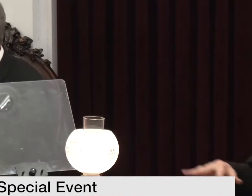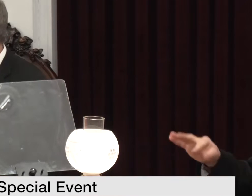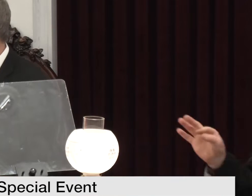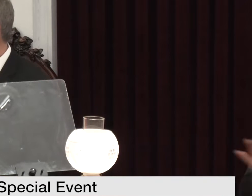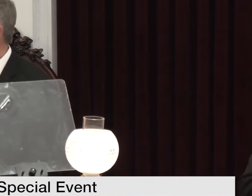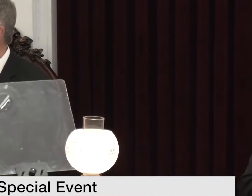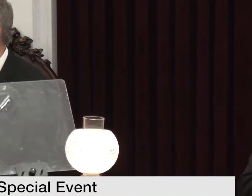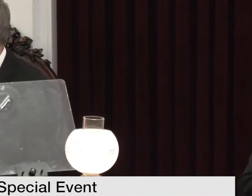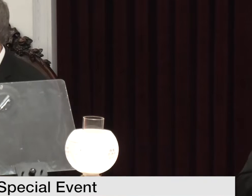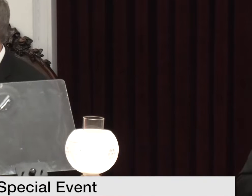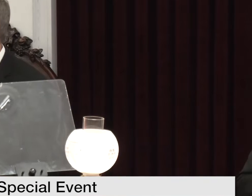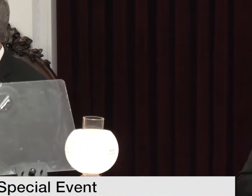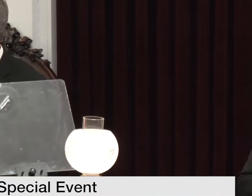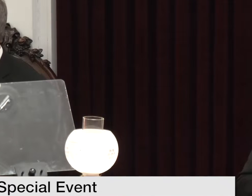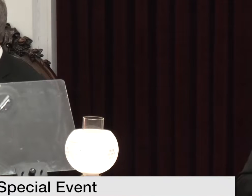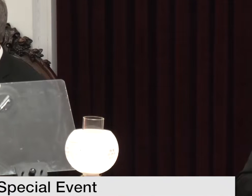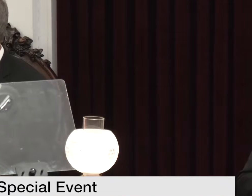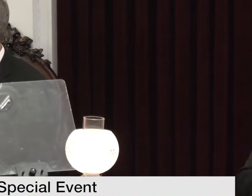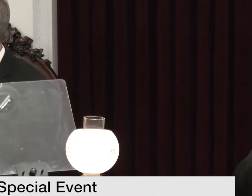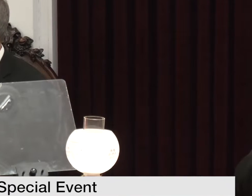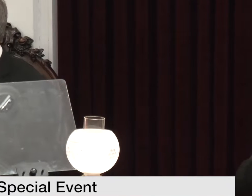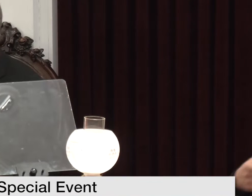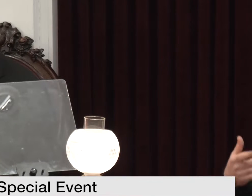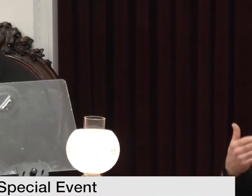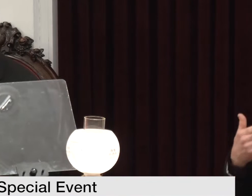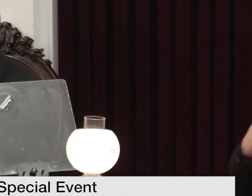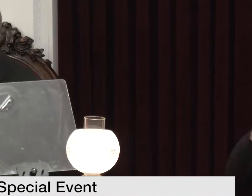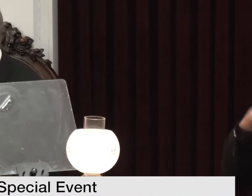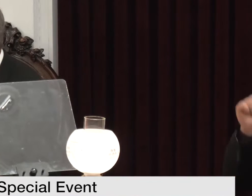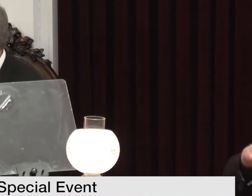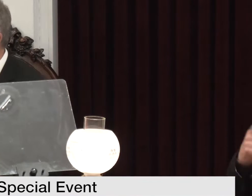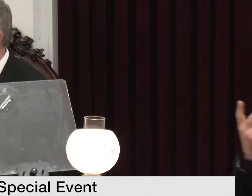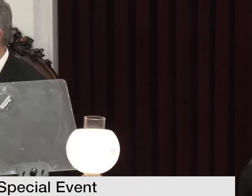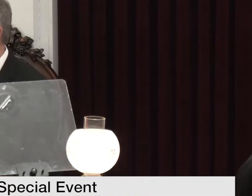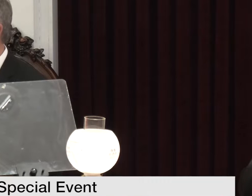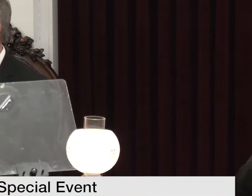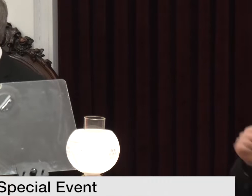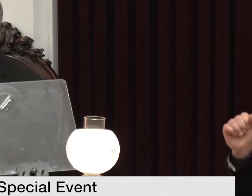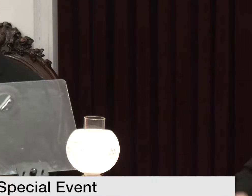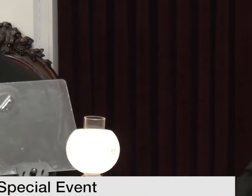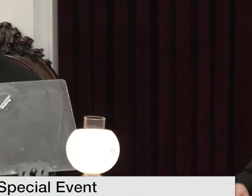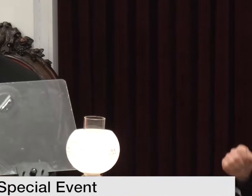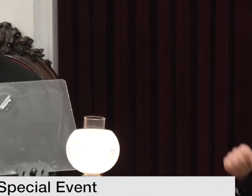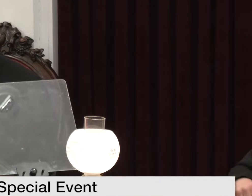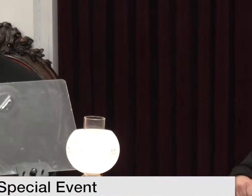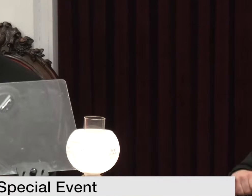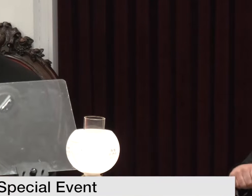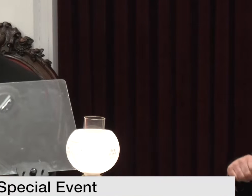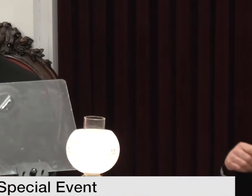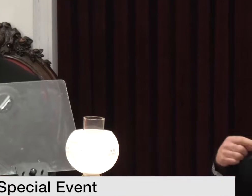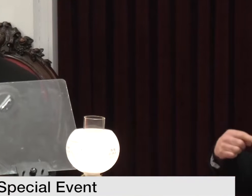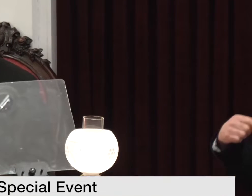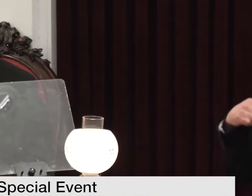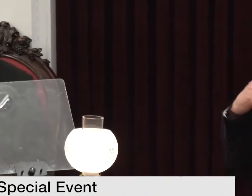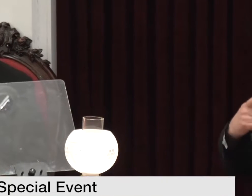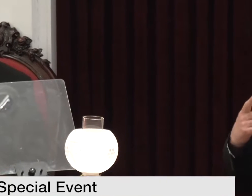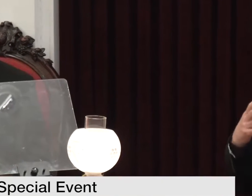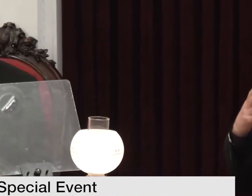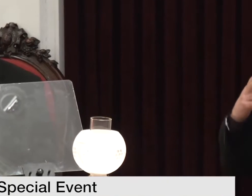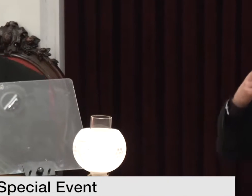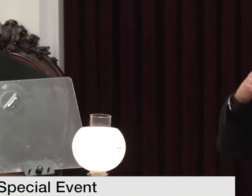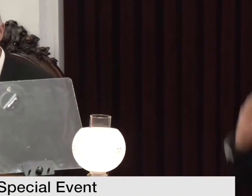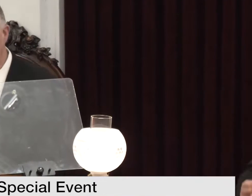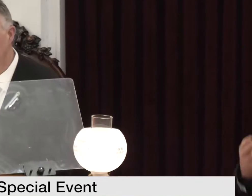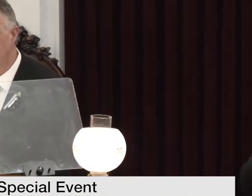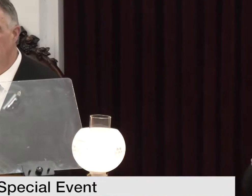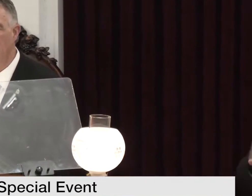Solutions for these issues are within our reach, especially with the historic infrastructure investments we're committed to.